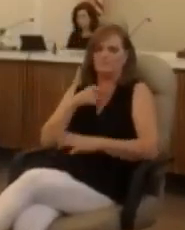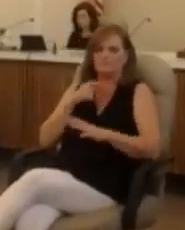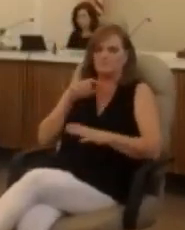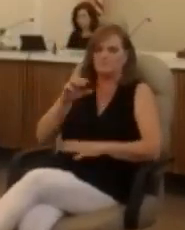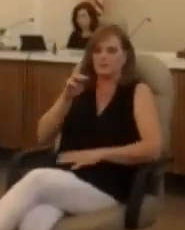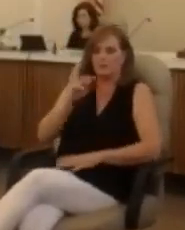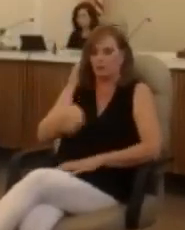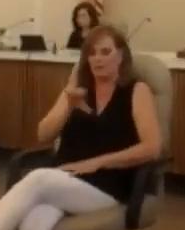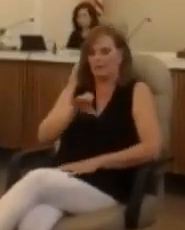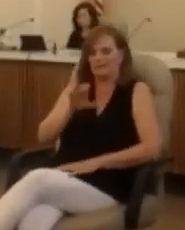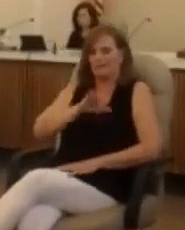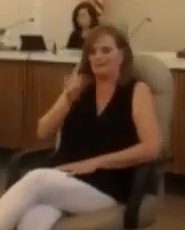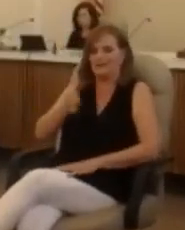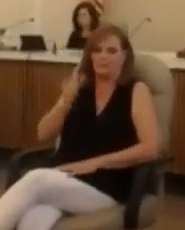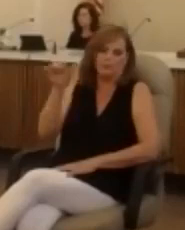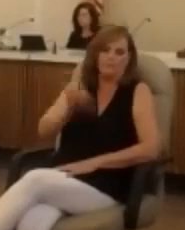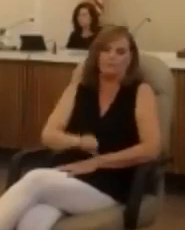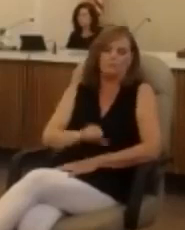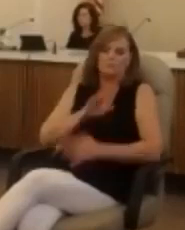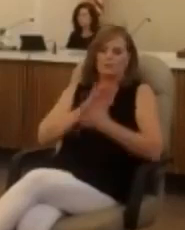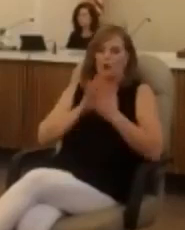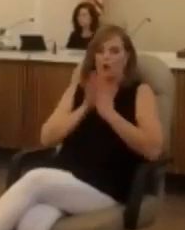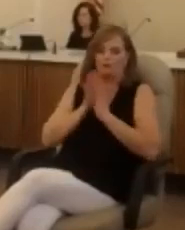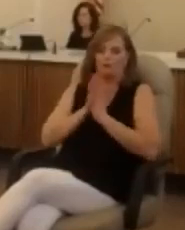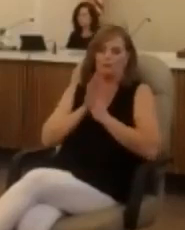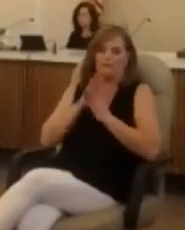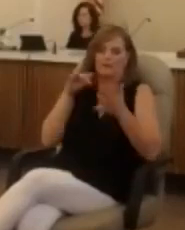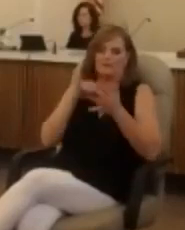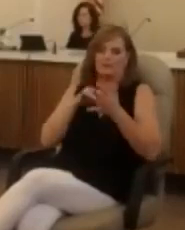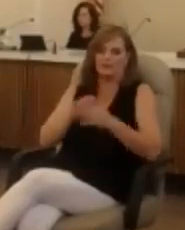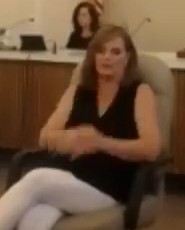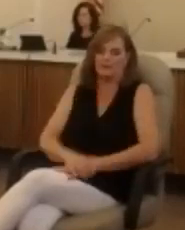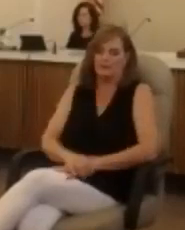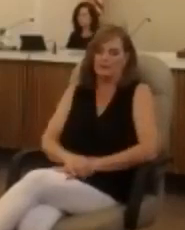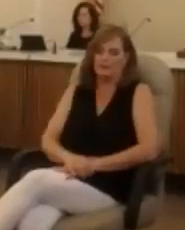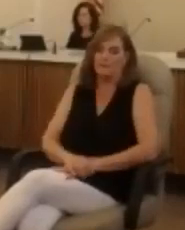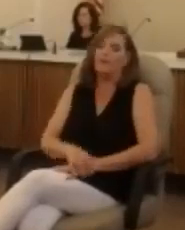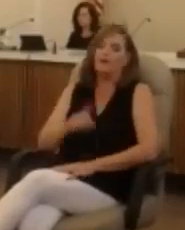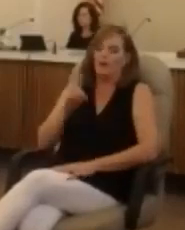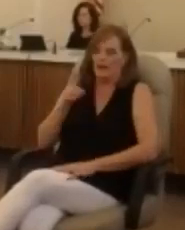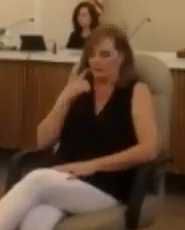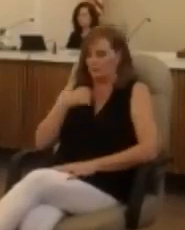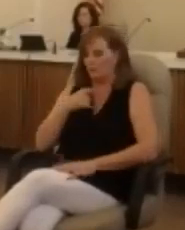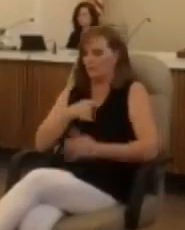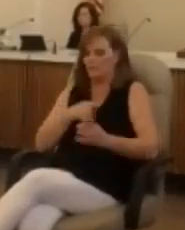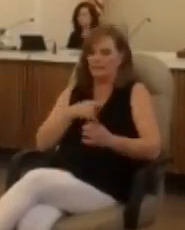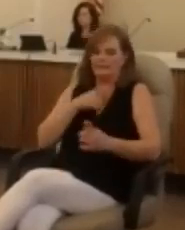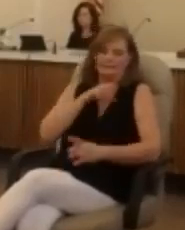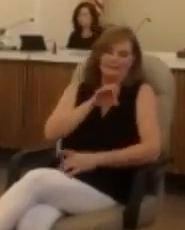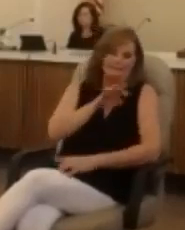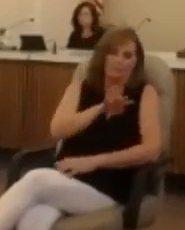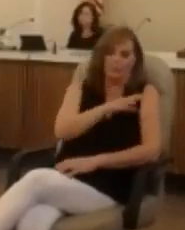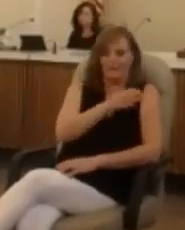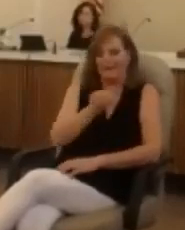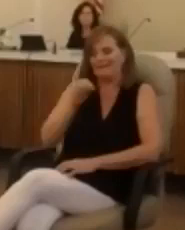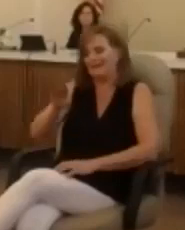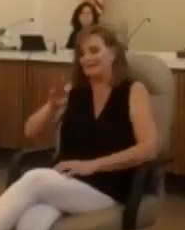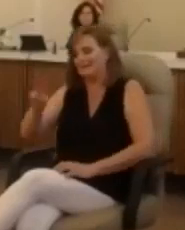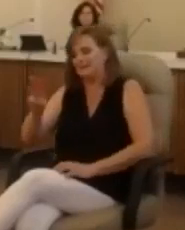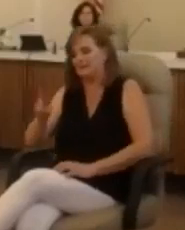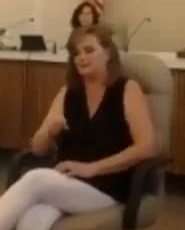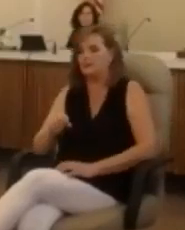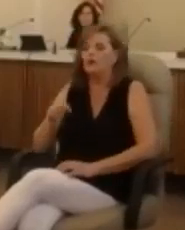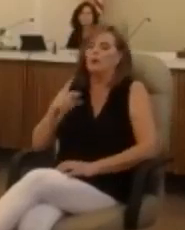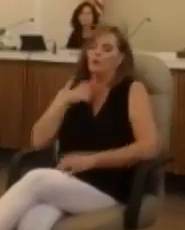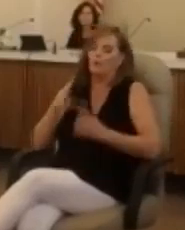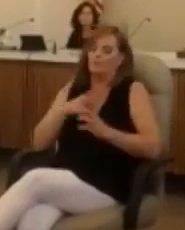to the traffic study means really nothing. When they did their traffic study in 94 and 96 of taking lefts and right out of the